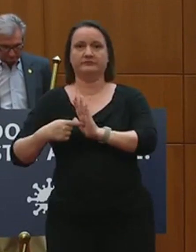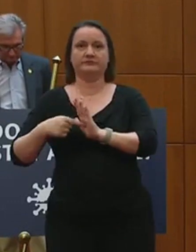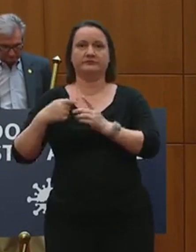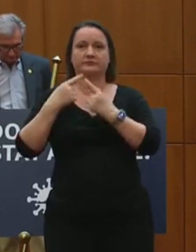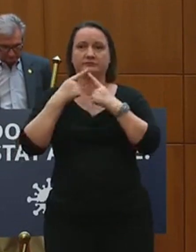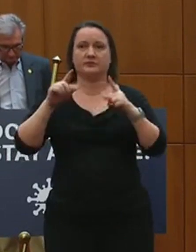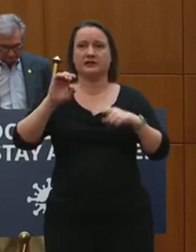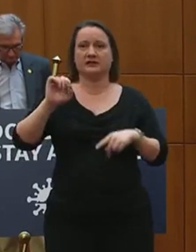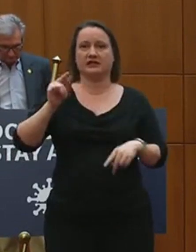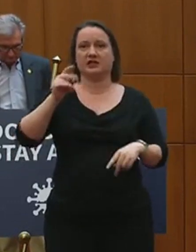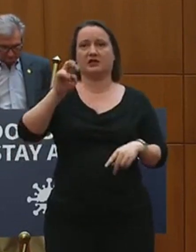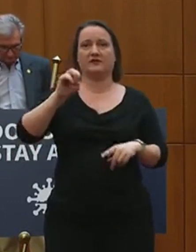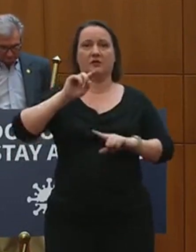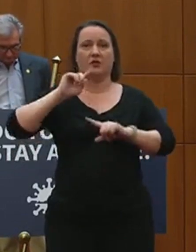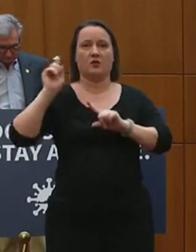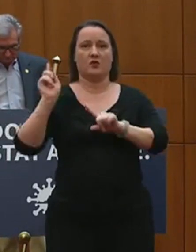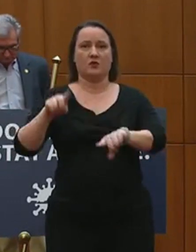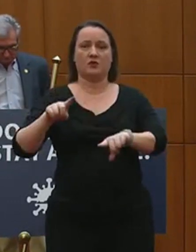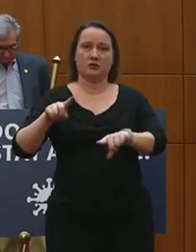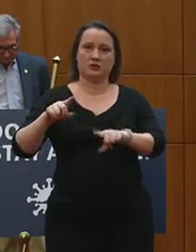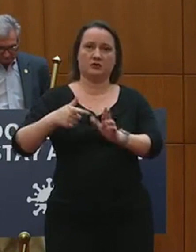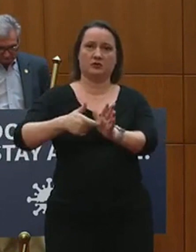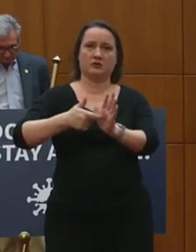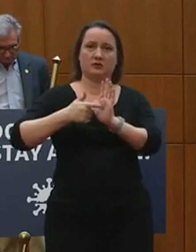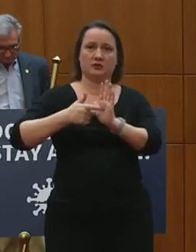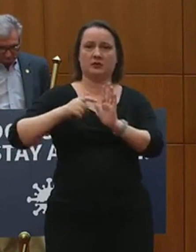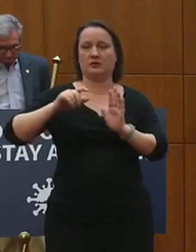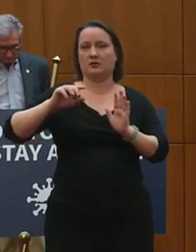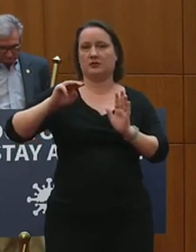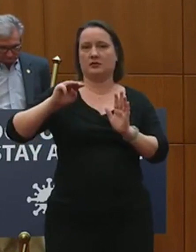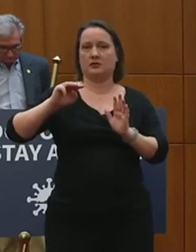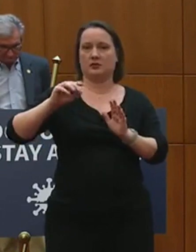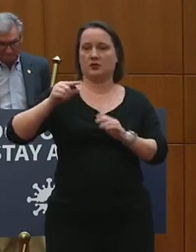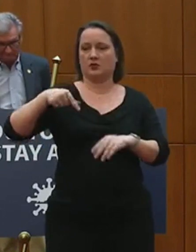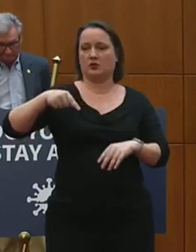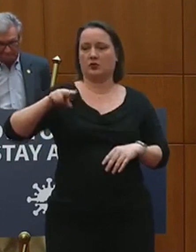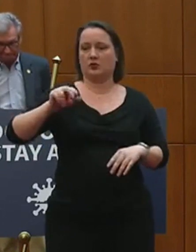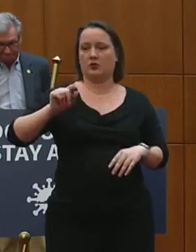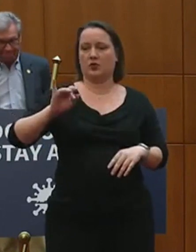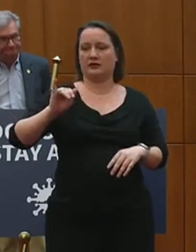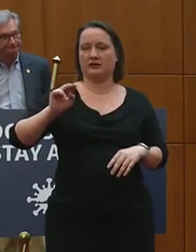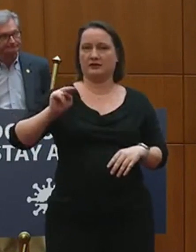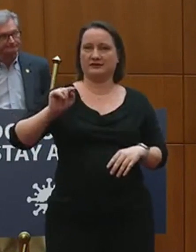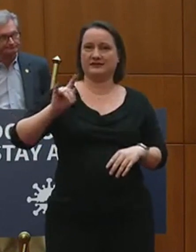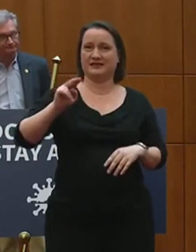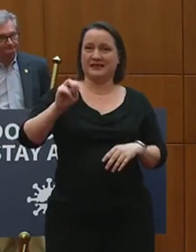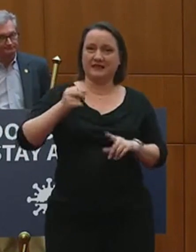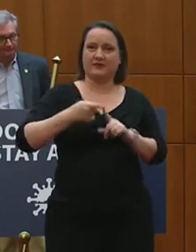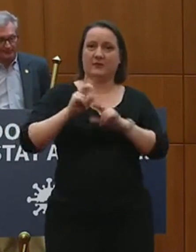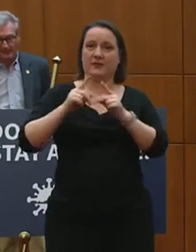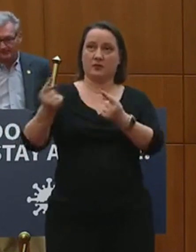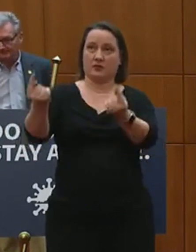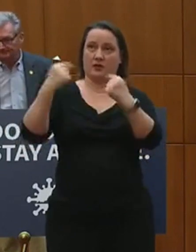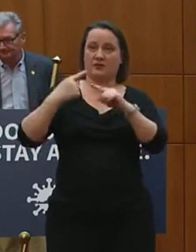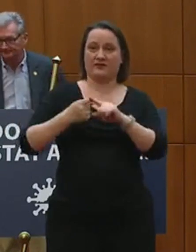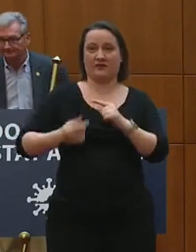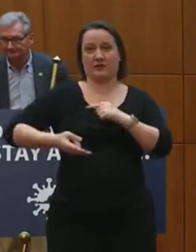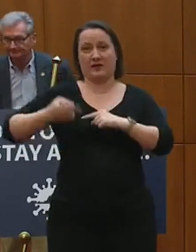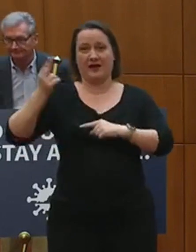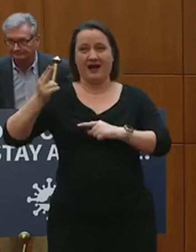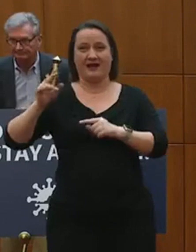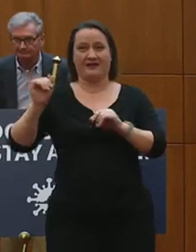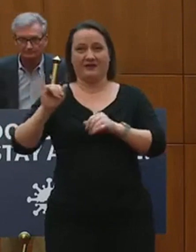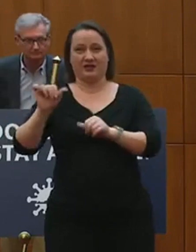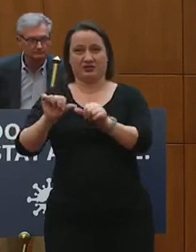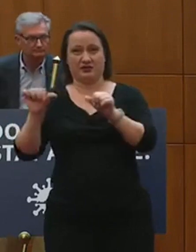mandatory quarantine for those traveling from the high infectious areas such as New York? It's a great question, and the question is, what